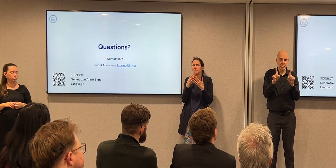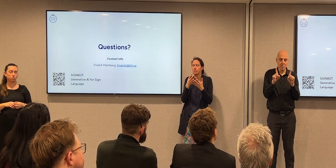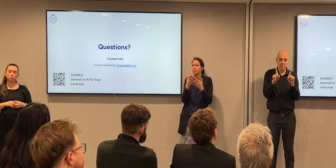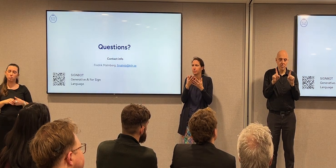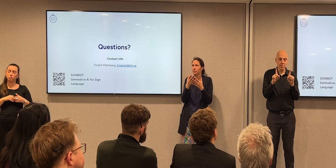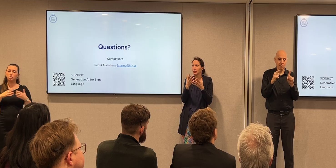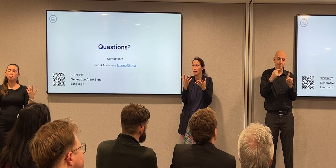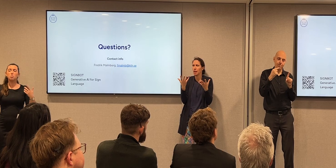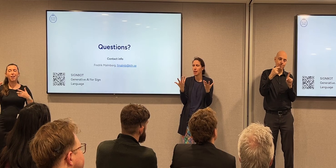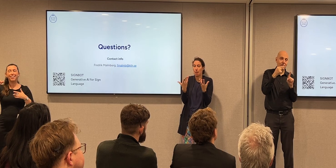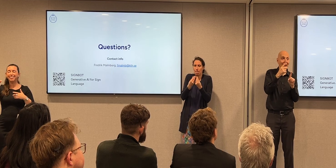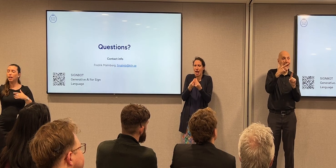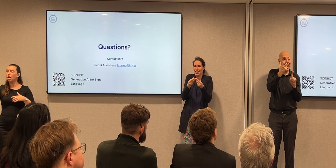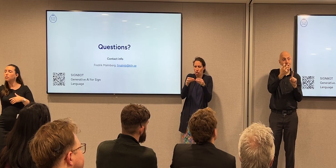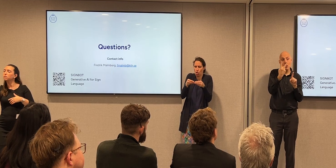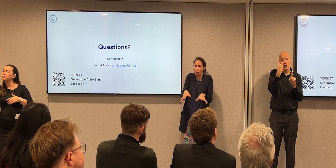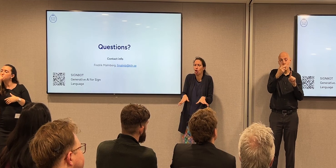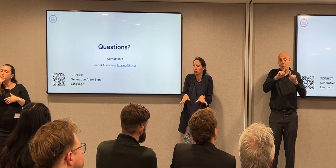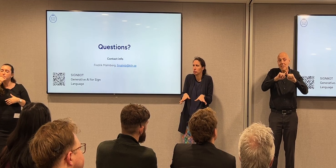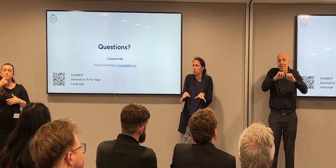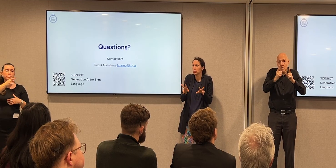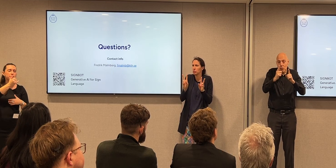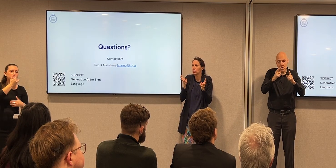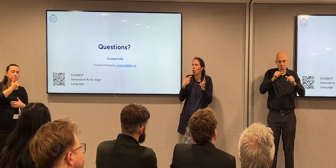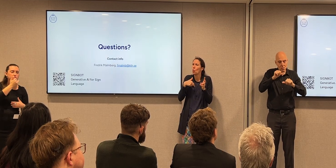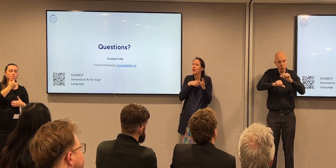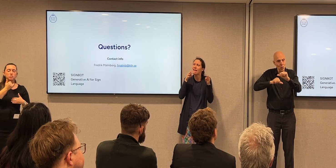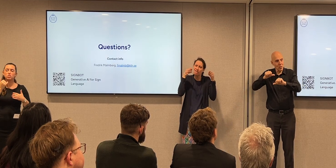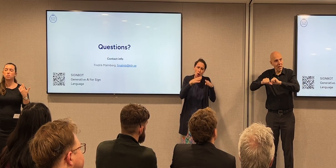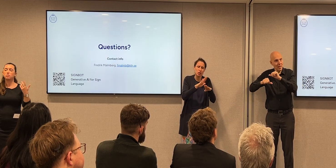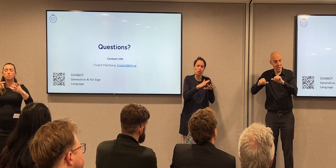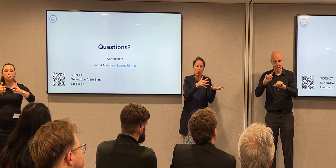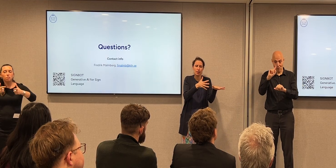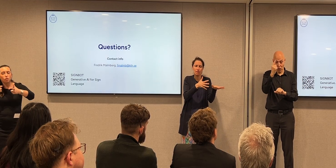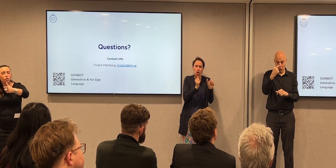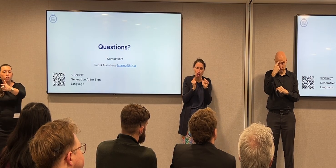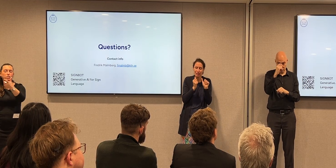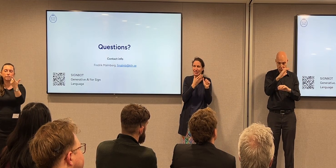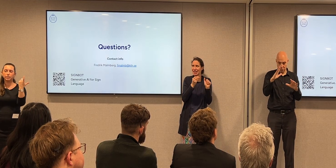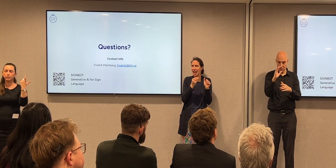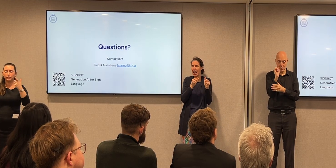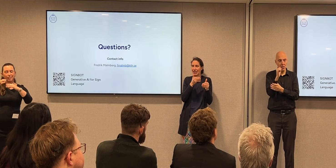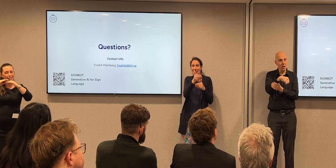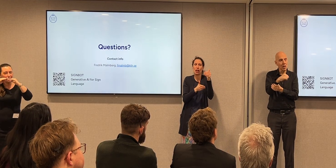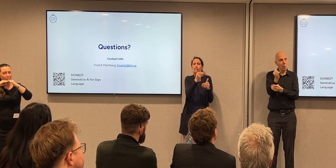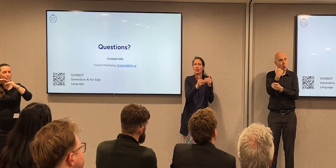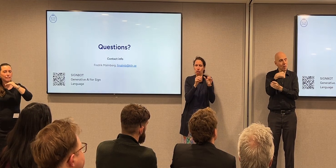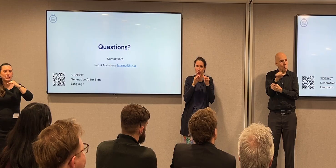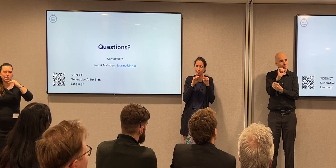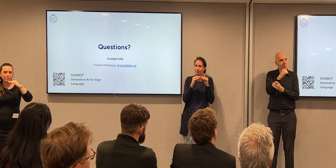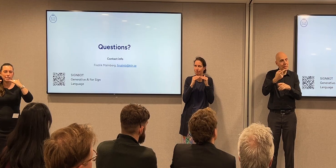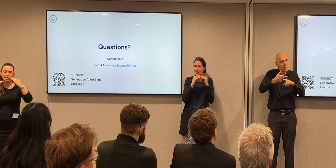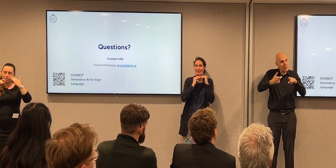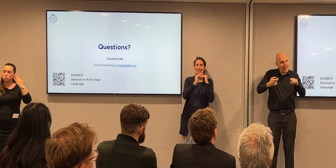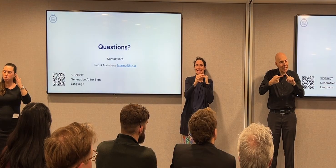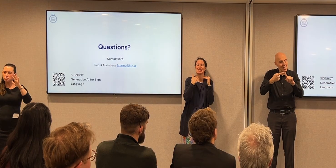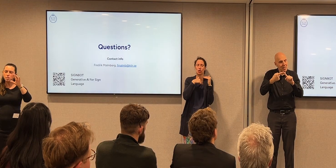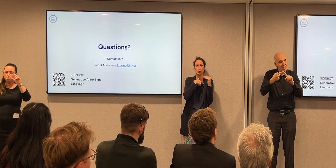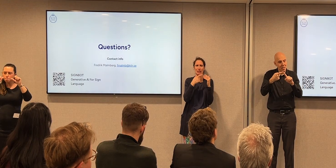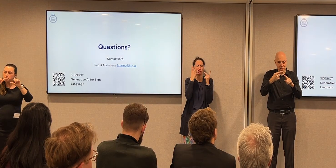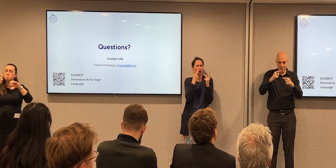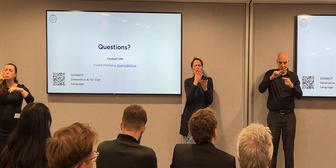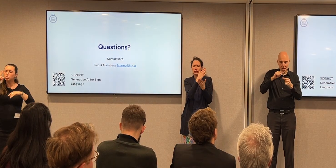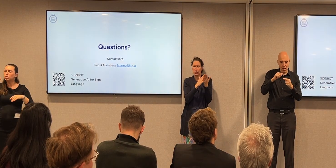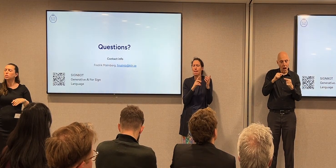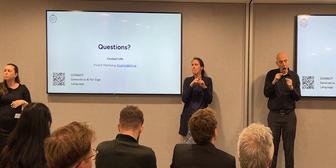combined loss where we focus a lot on the velocity and acceleration consistency, I think we solve a little bit of that.